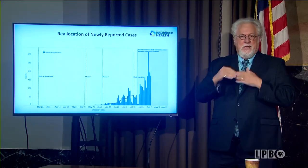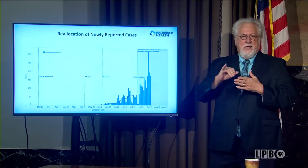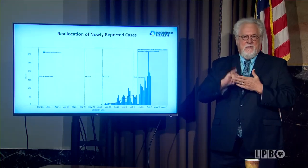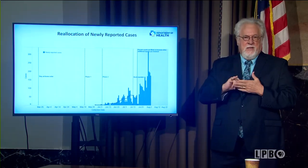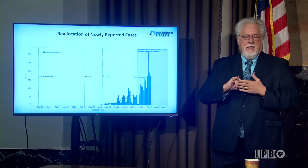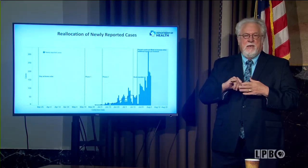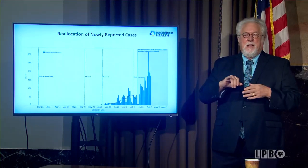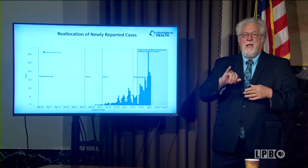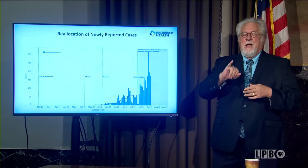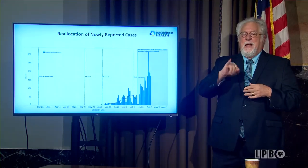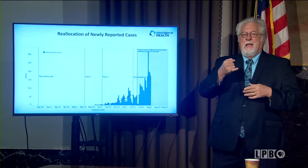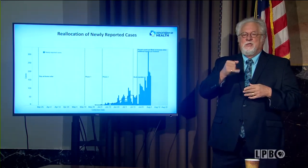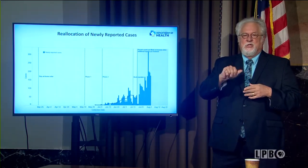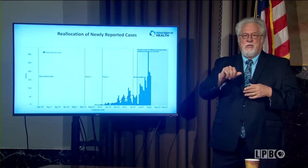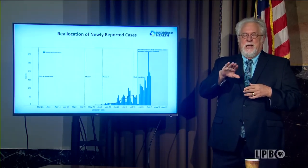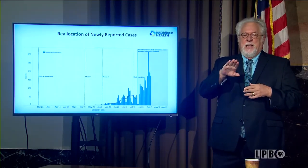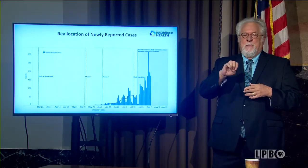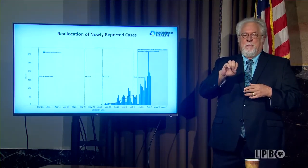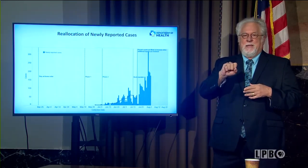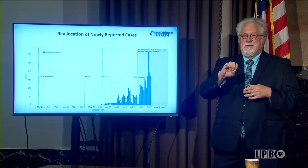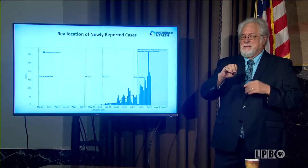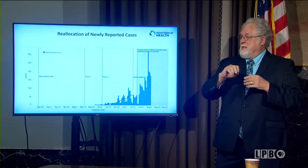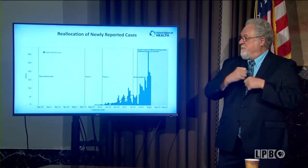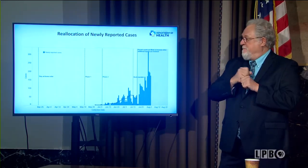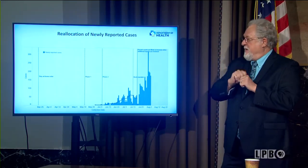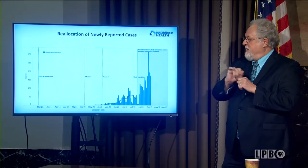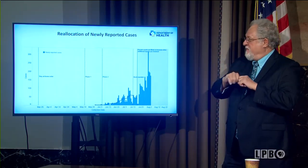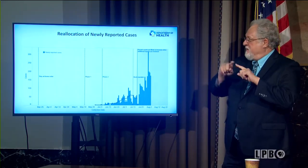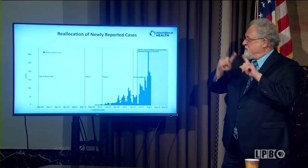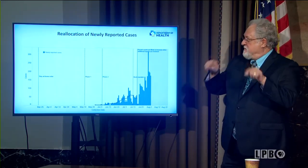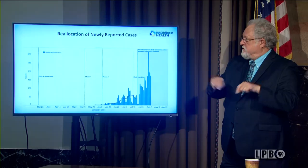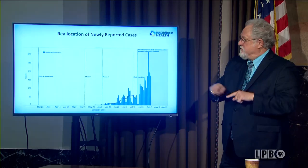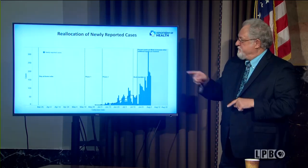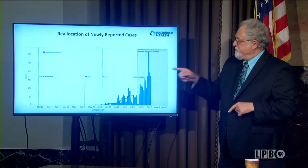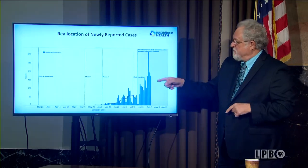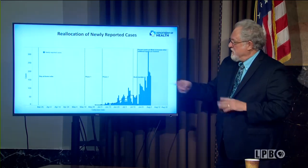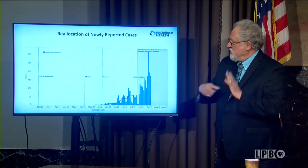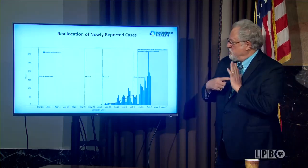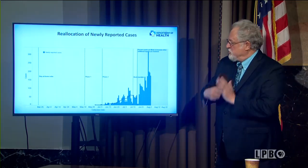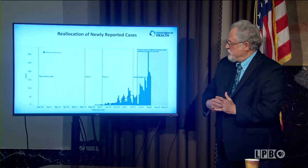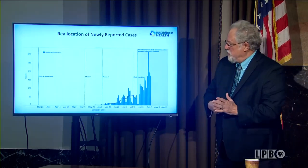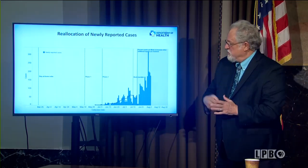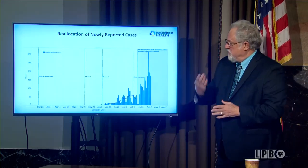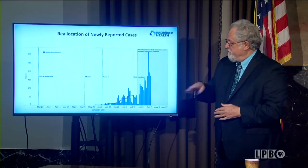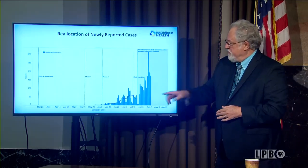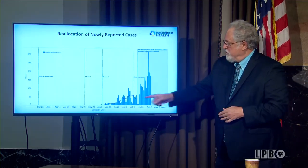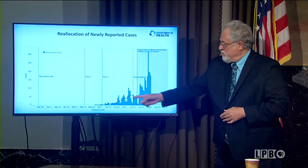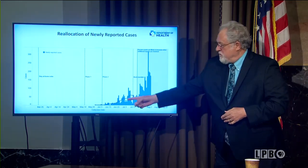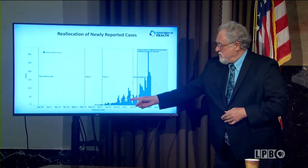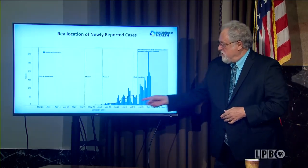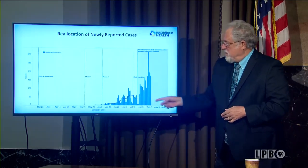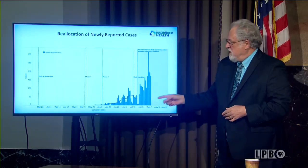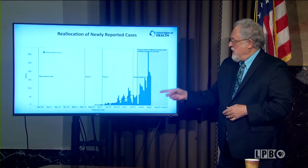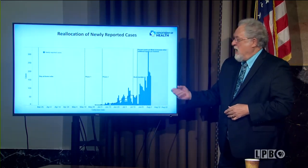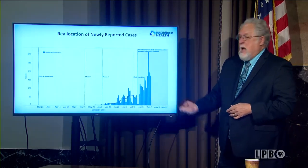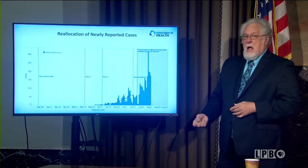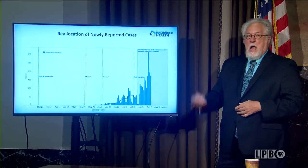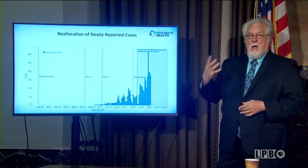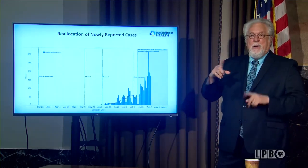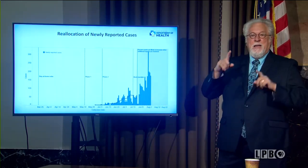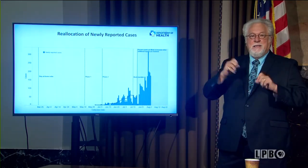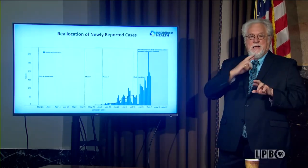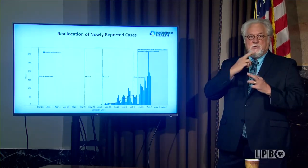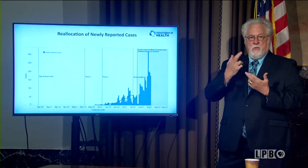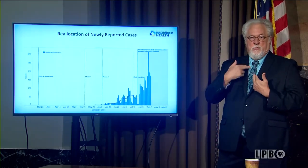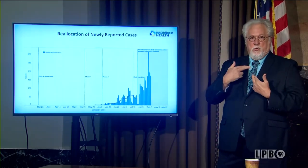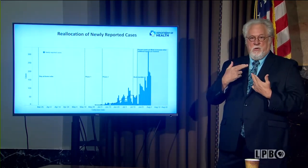Jay Bessie and Andrew Behrens, has created this visualization that shows you in these blue bars how many of the tests